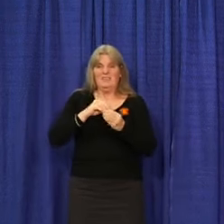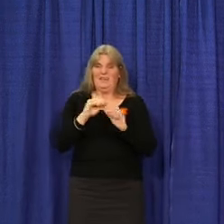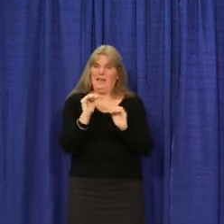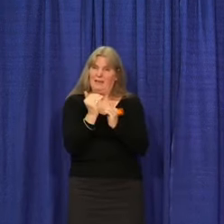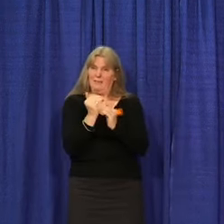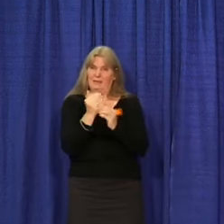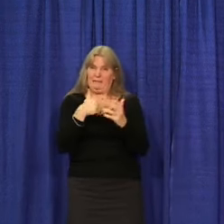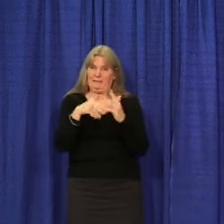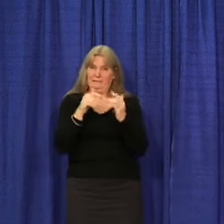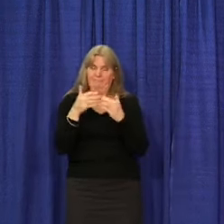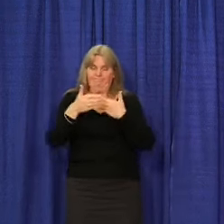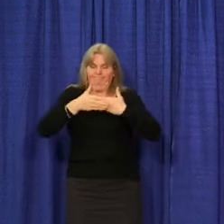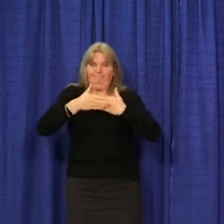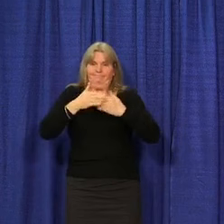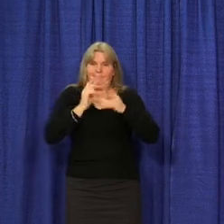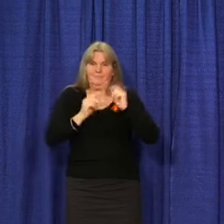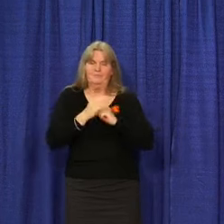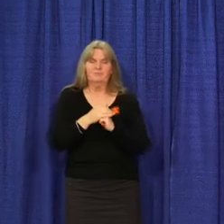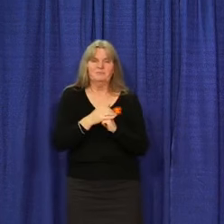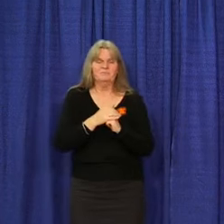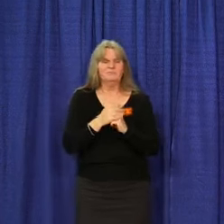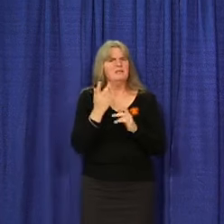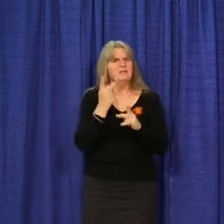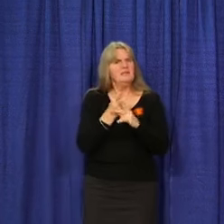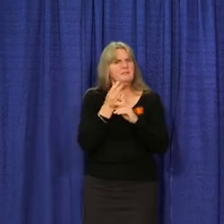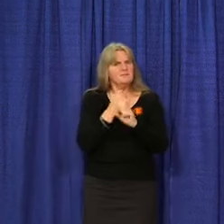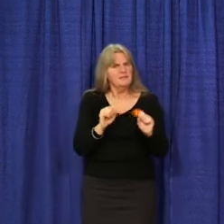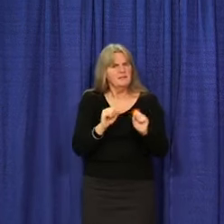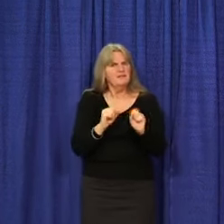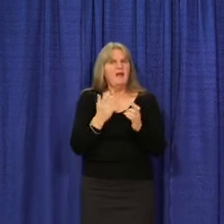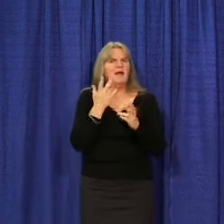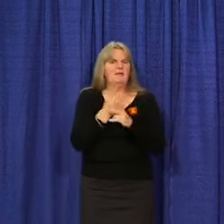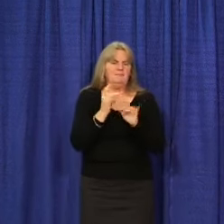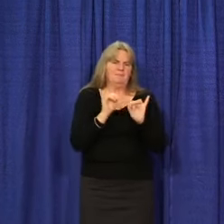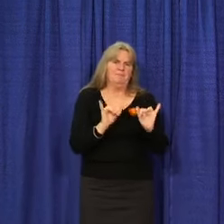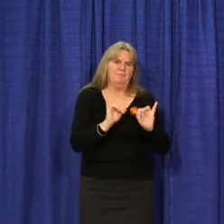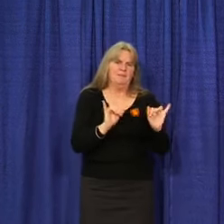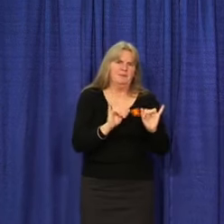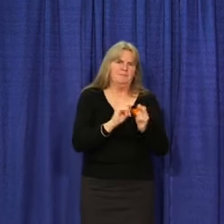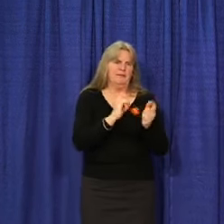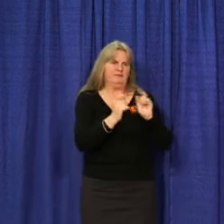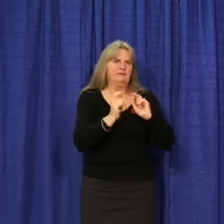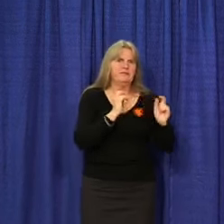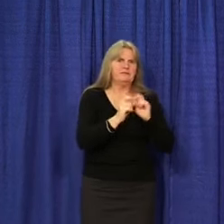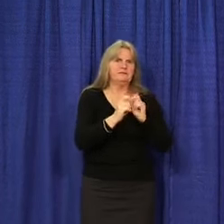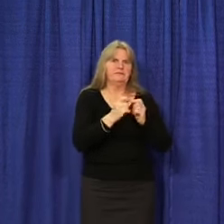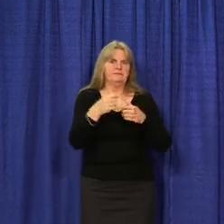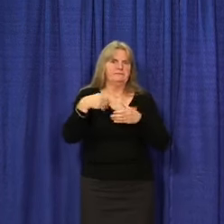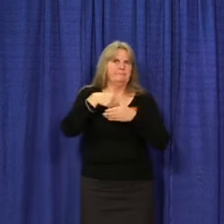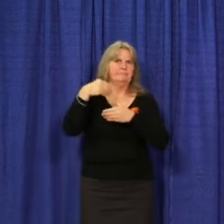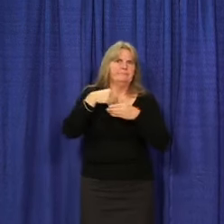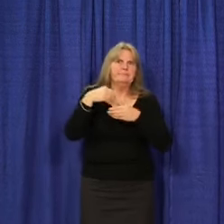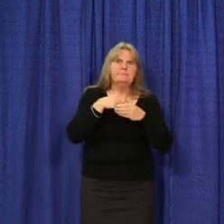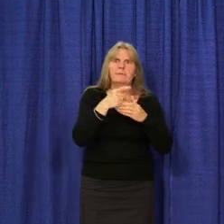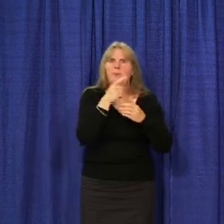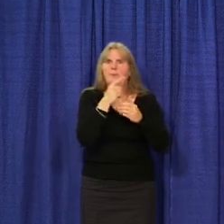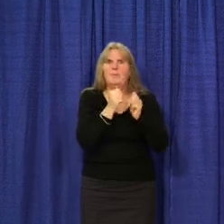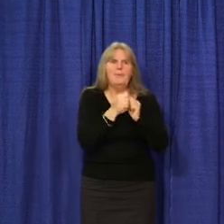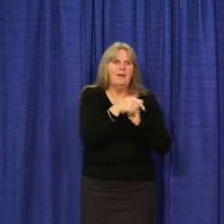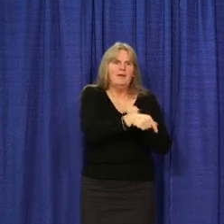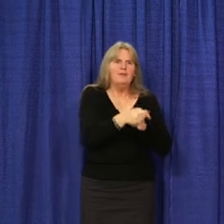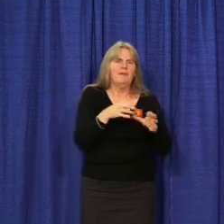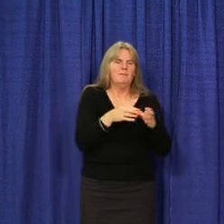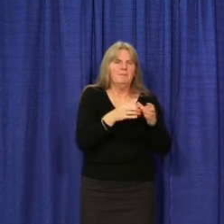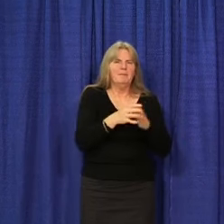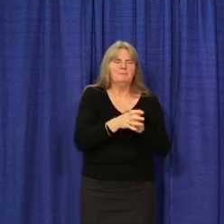Again, keep your bubbles safe and keep them consistent. As we spend more time indoors, we have to be more vigilant about spacing